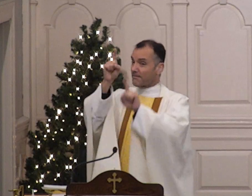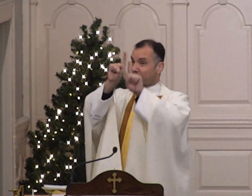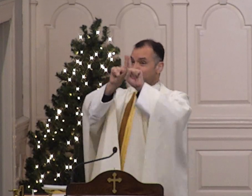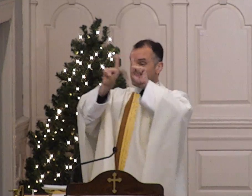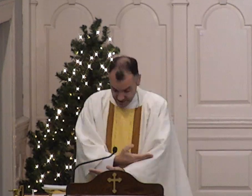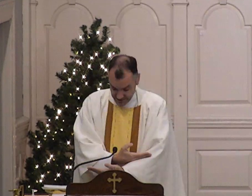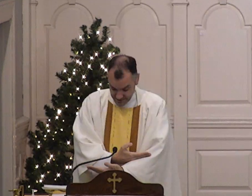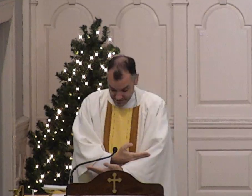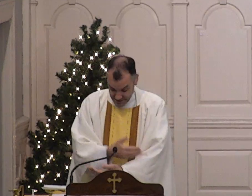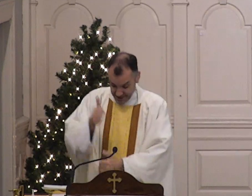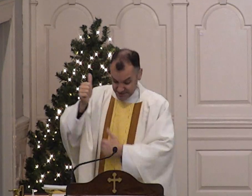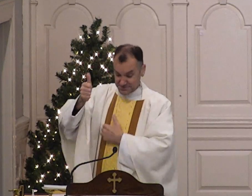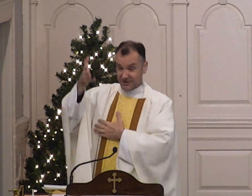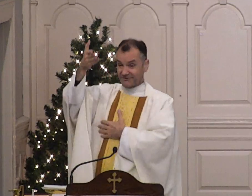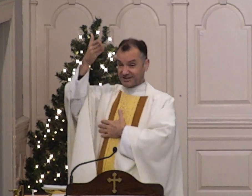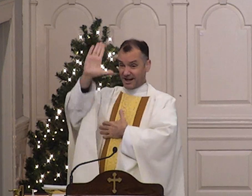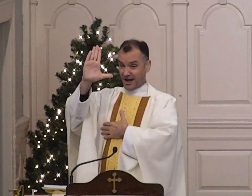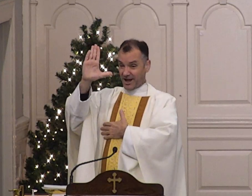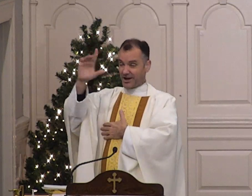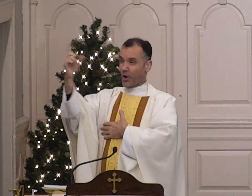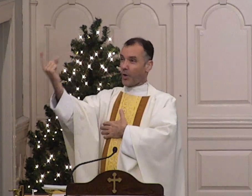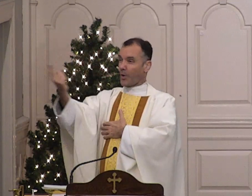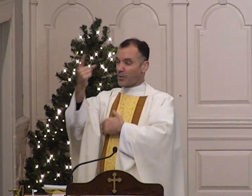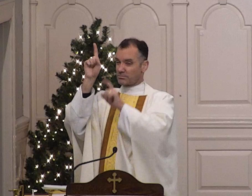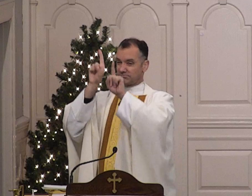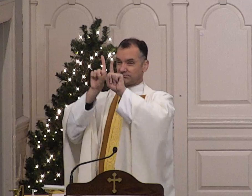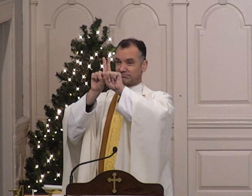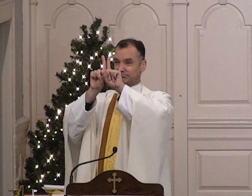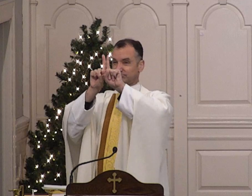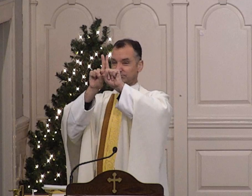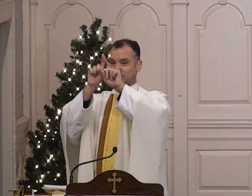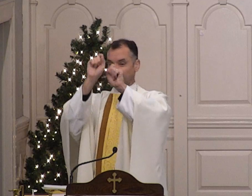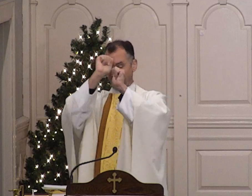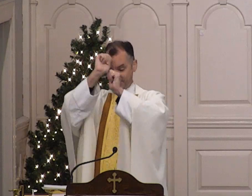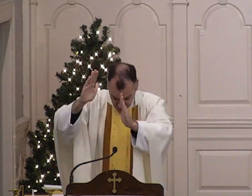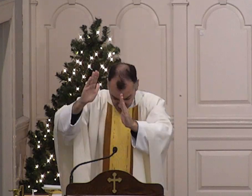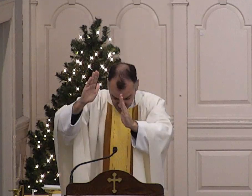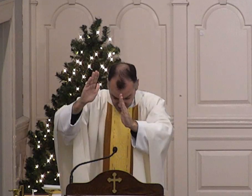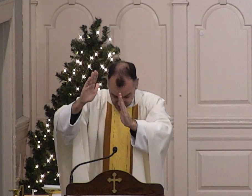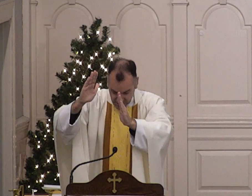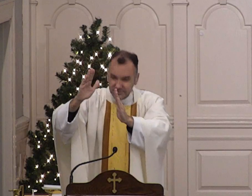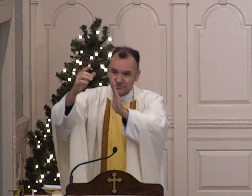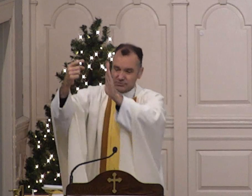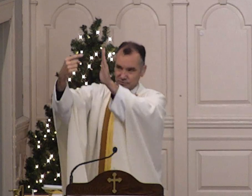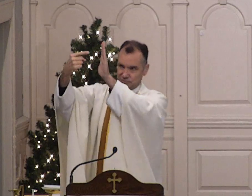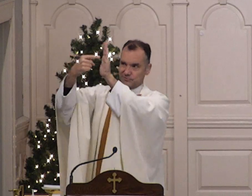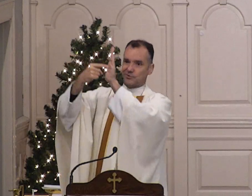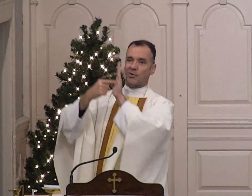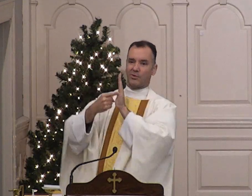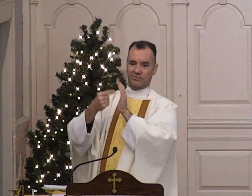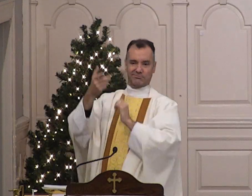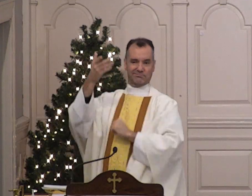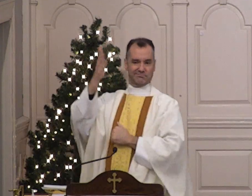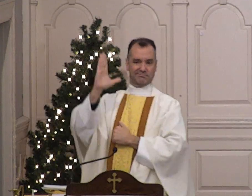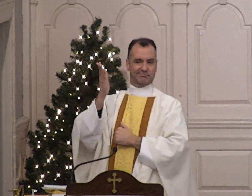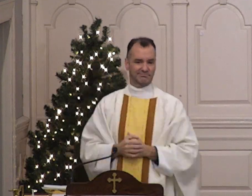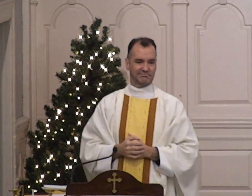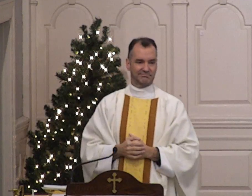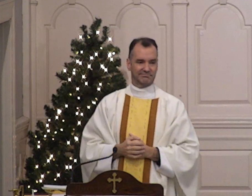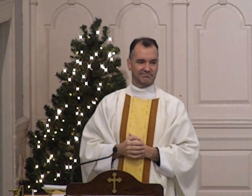only begotten Son, God, who is at the Father's side, has revealed him.